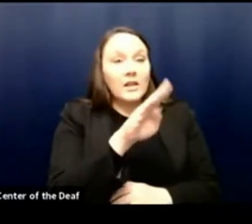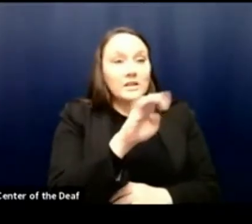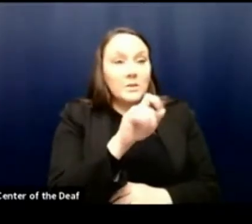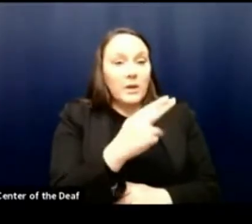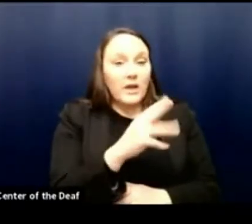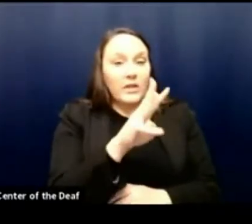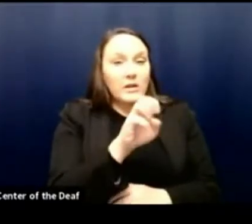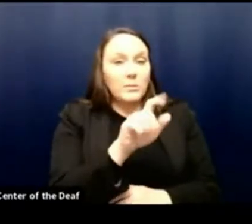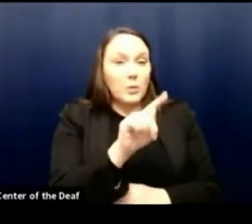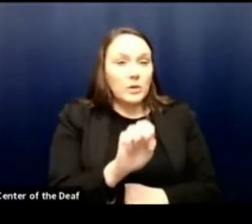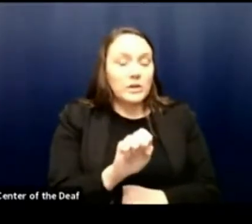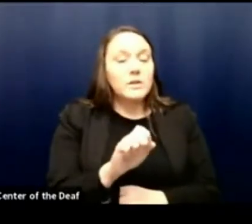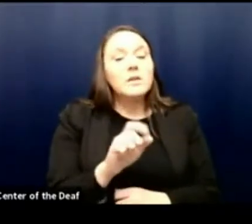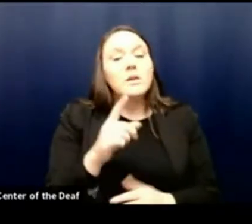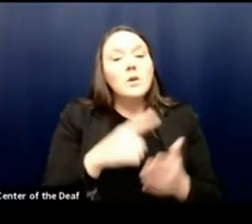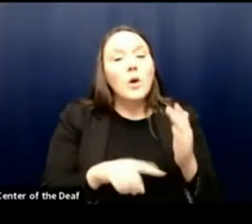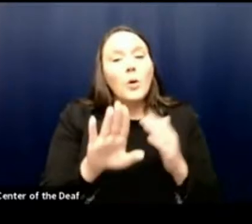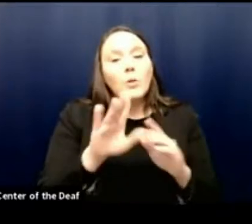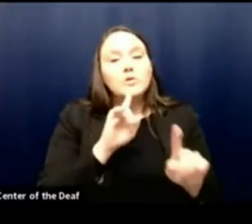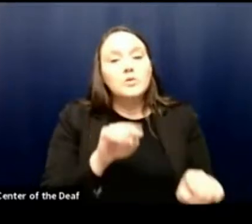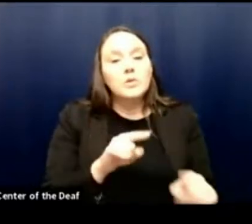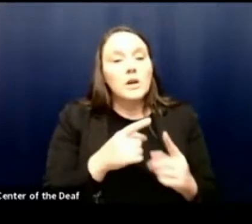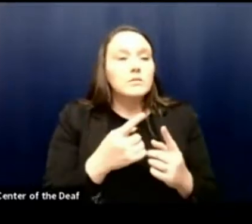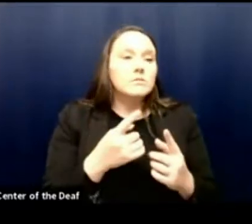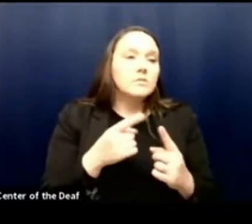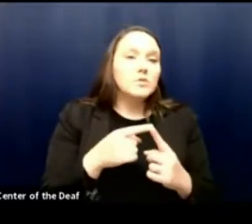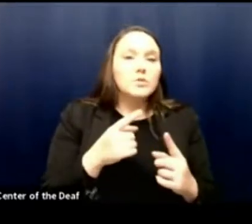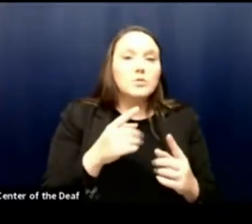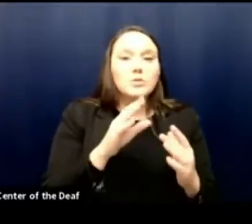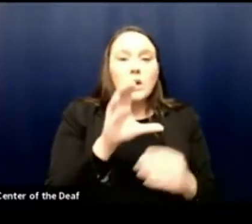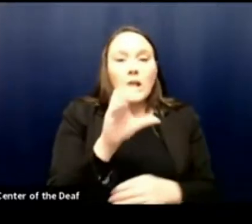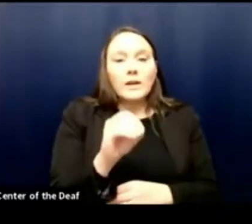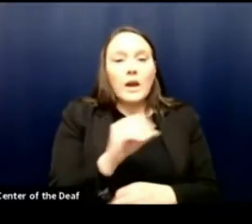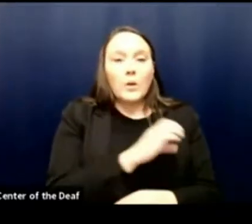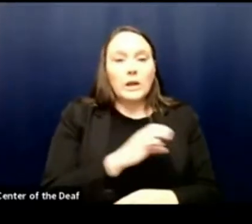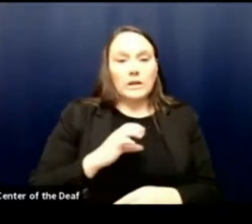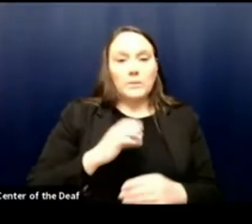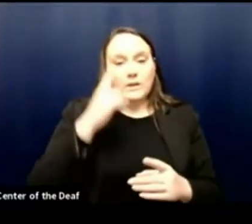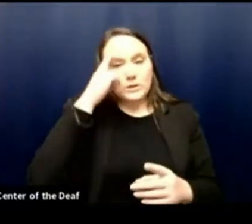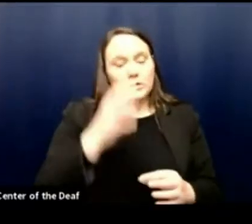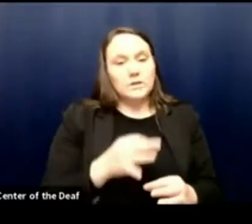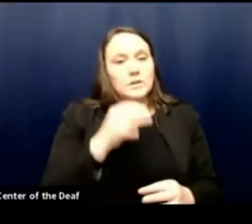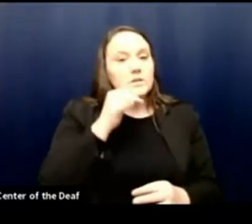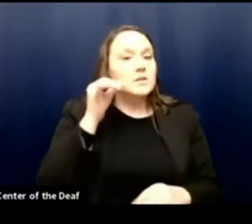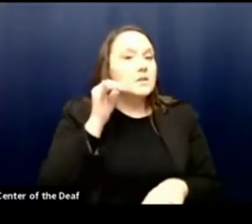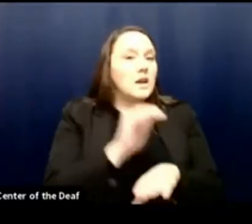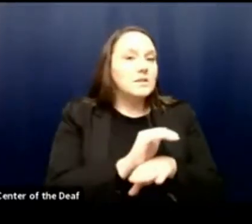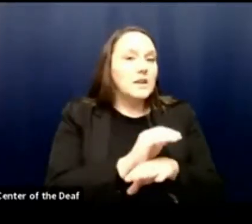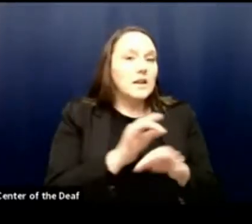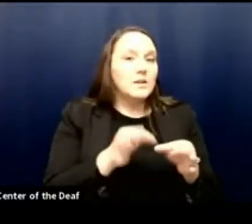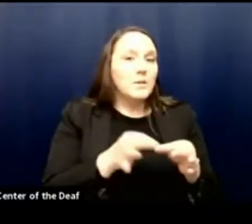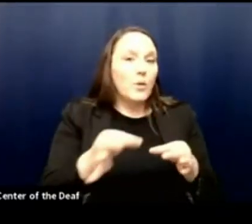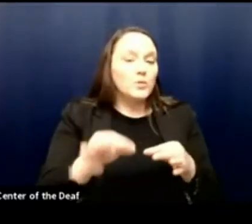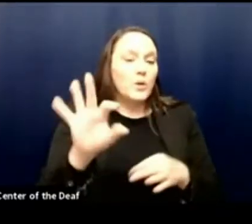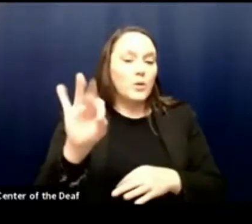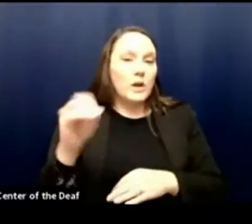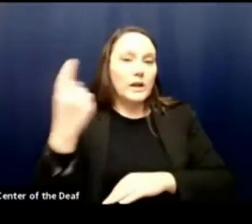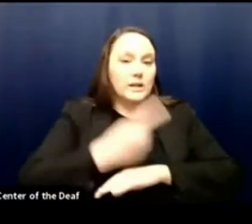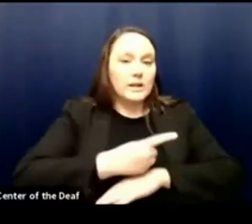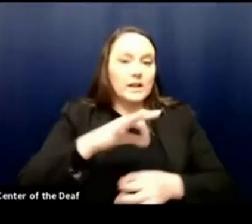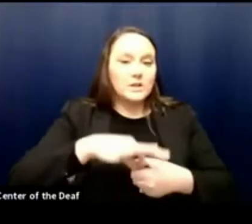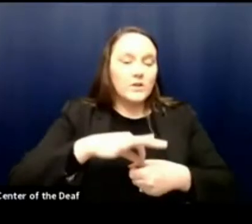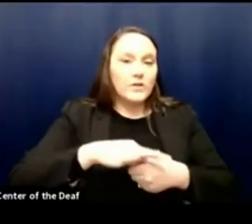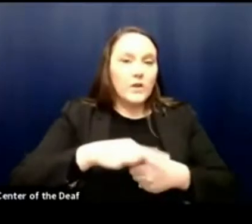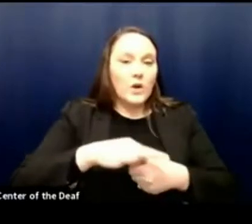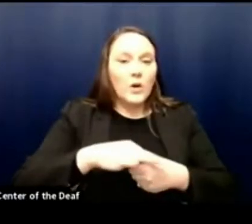WATE, what is your reaction and response to County Commission's decision last night to postpone for 90 days the vote on whether to strip the